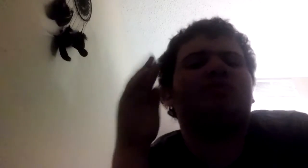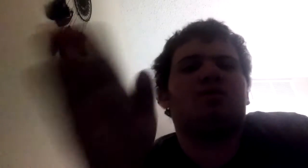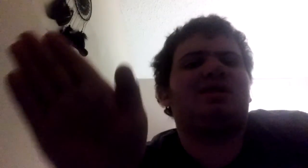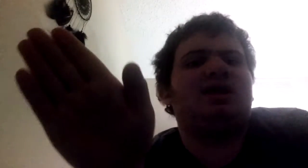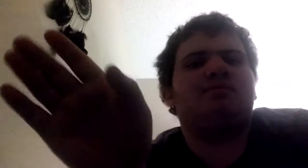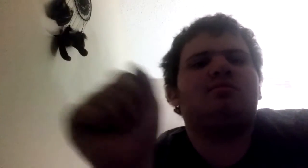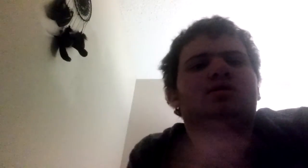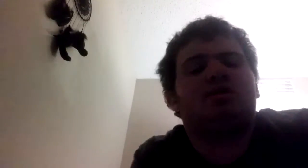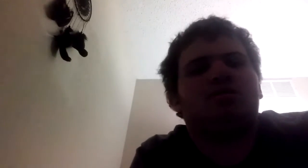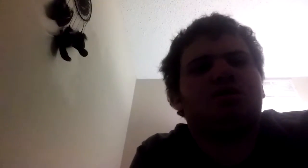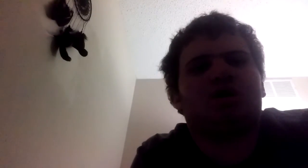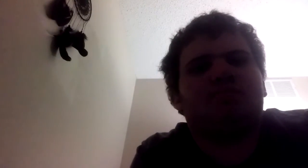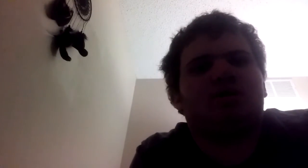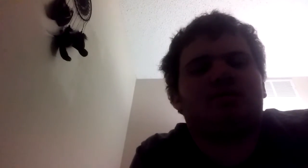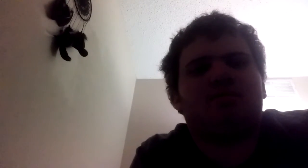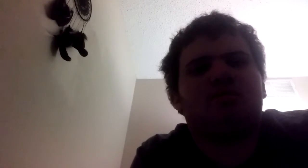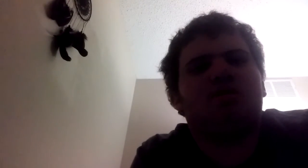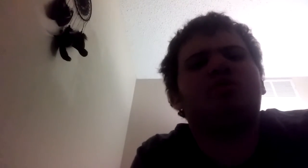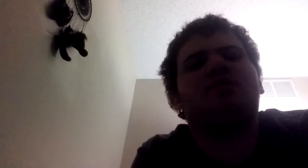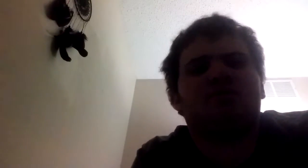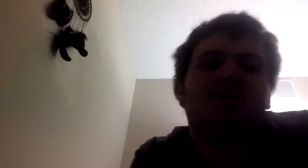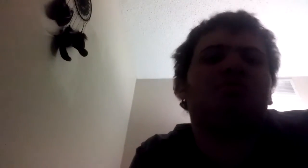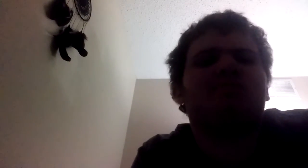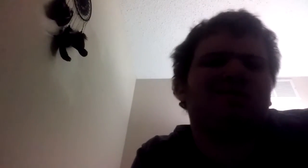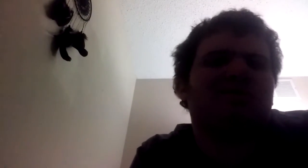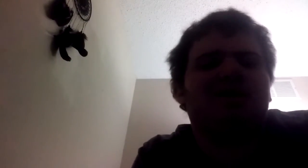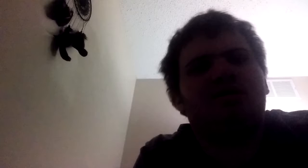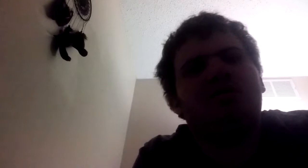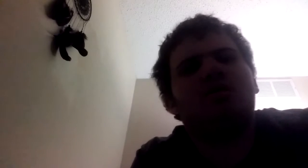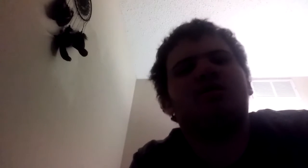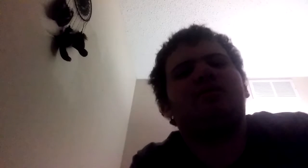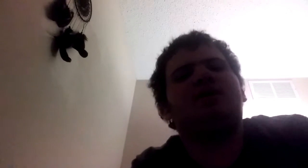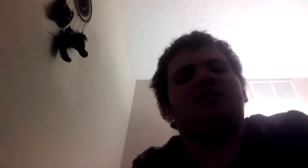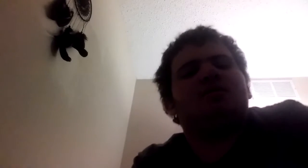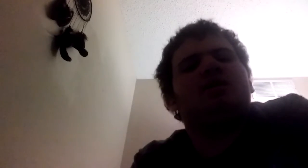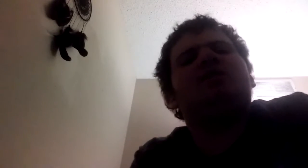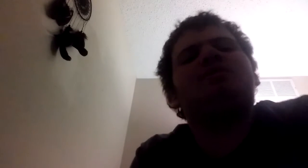of his OC. Dark Box. It's more of his OC. You see,